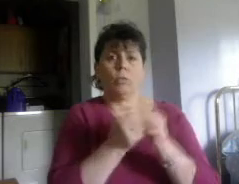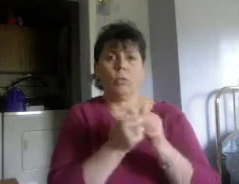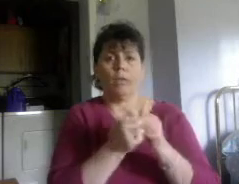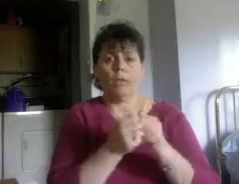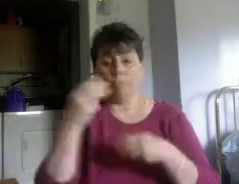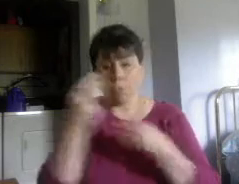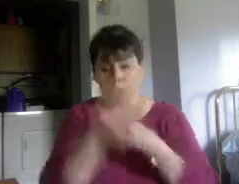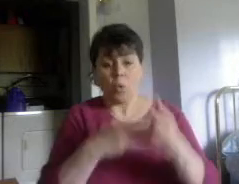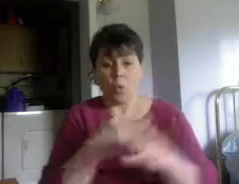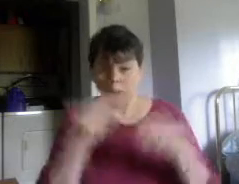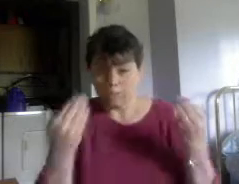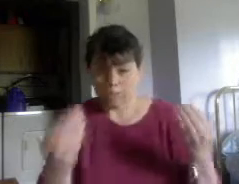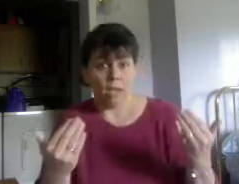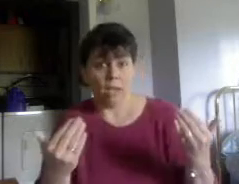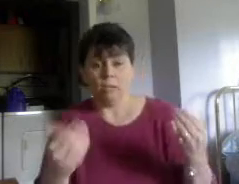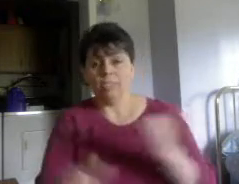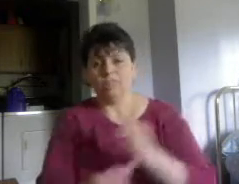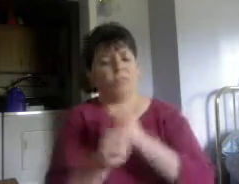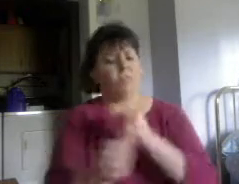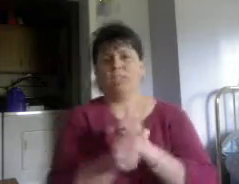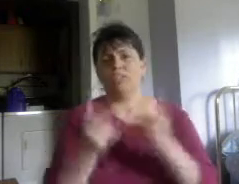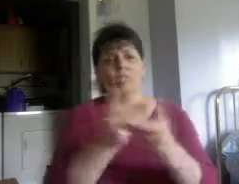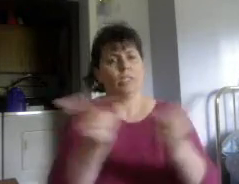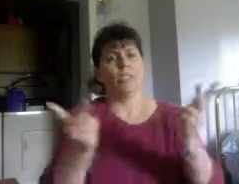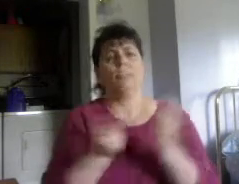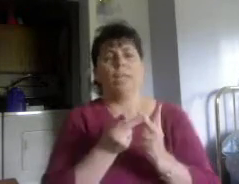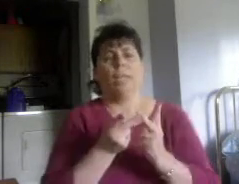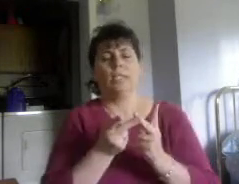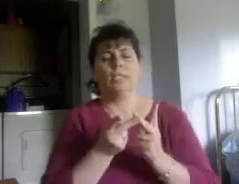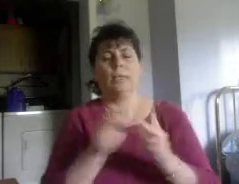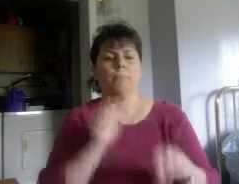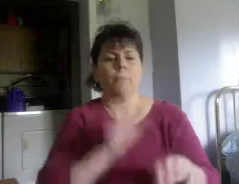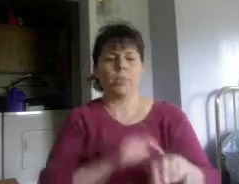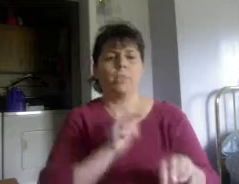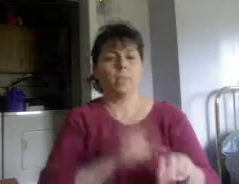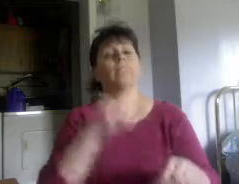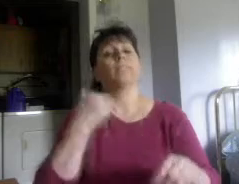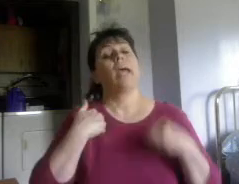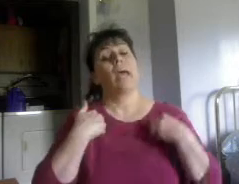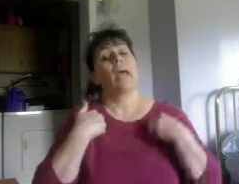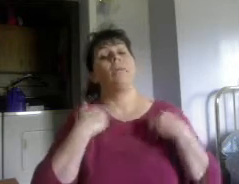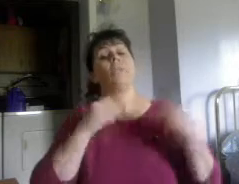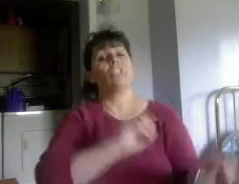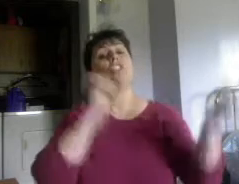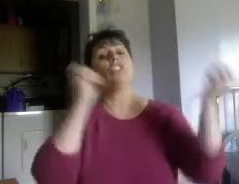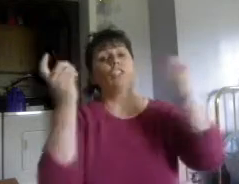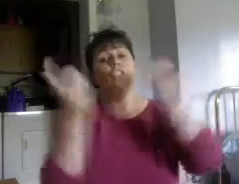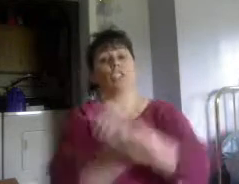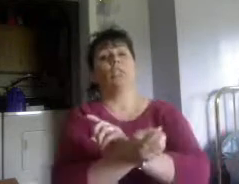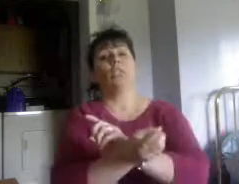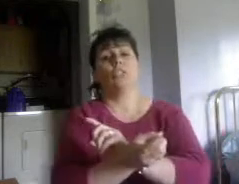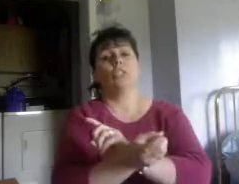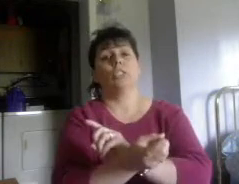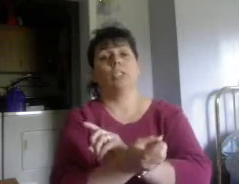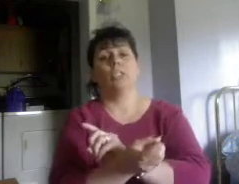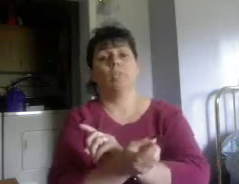and a somewhat more insensitive place. Granted, times have certainly changed. It has gotten better in many ways. Yet bear in